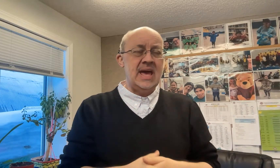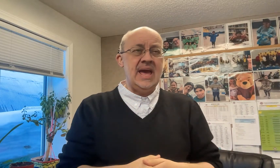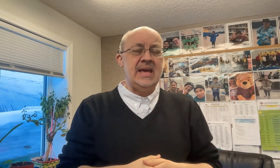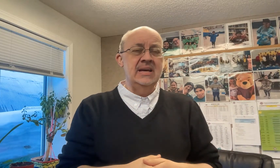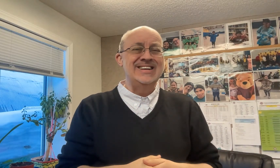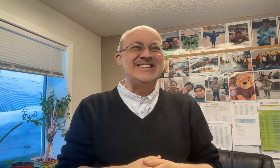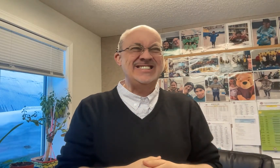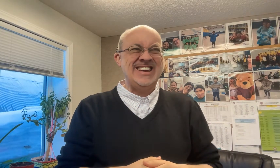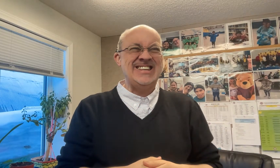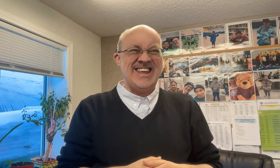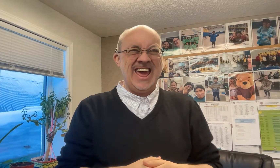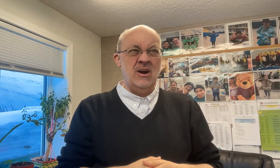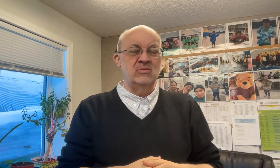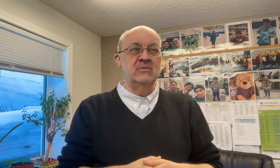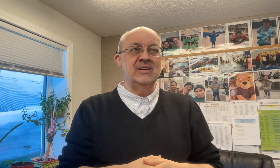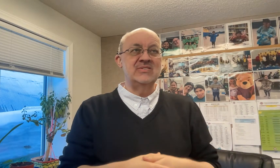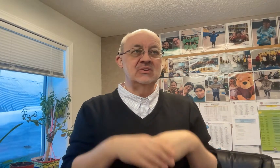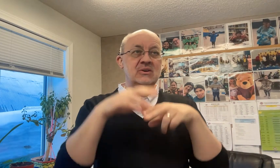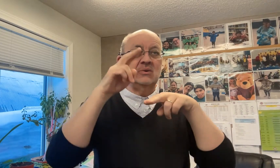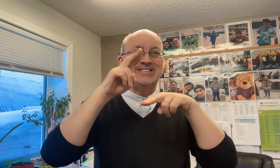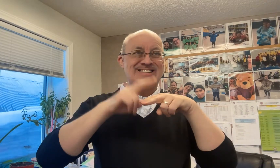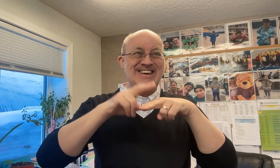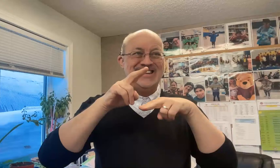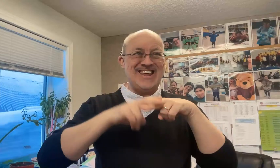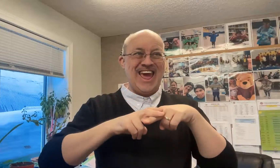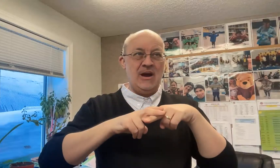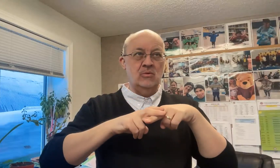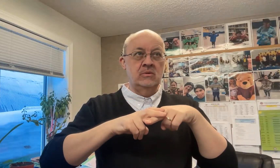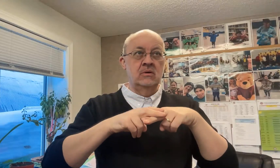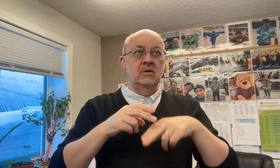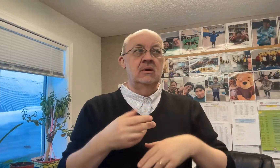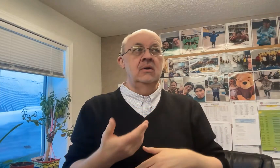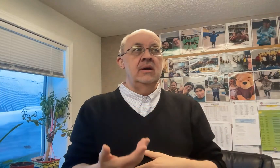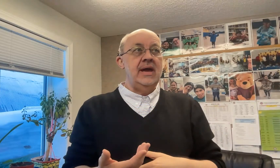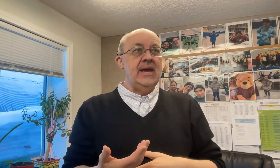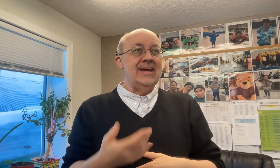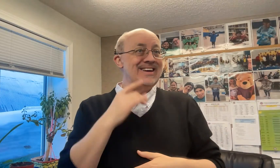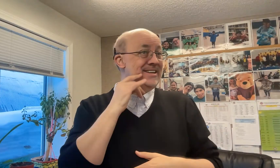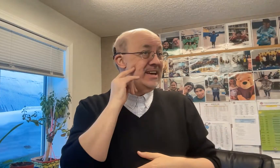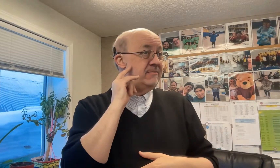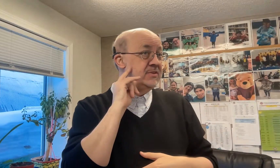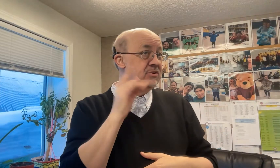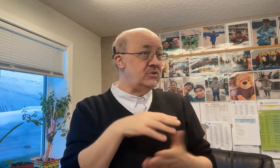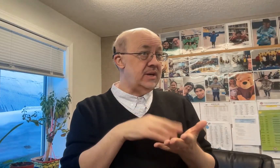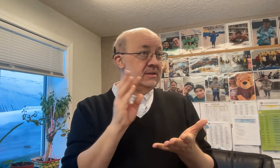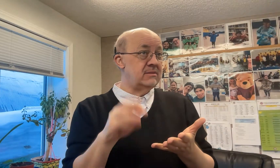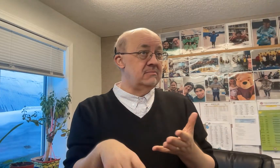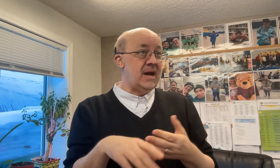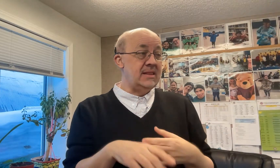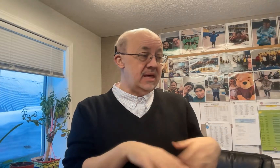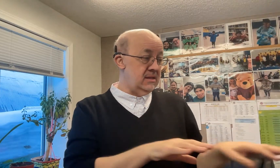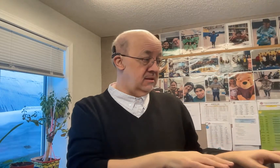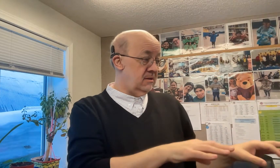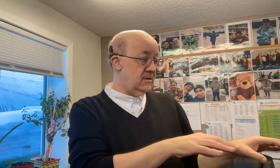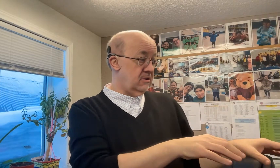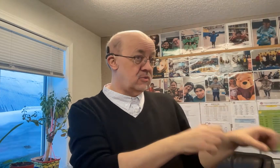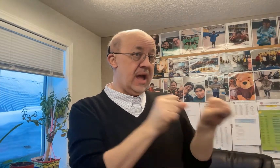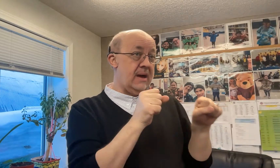say, sit down. And so they'll go, sit down. And a deaf student might then grab